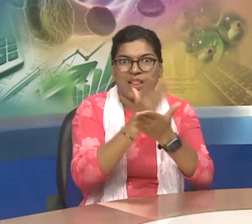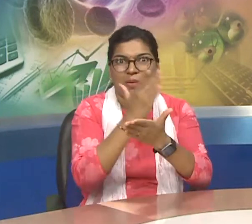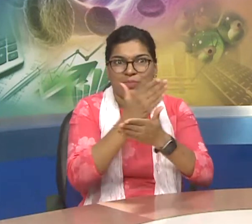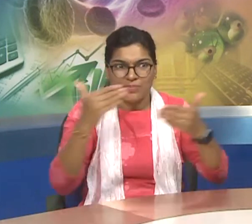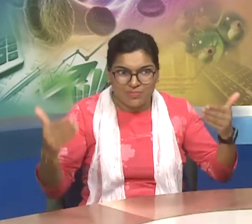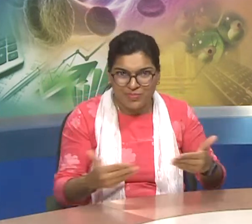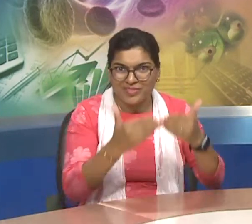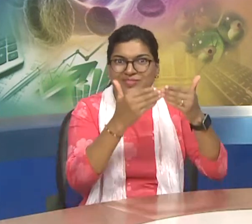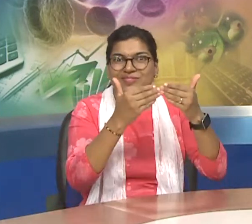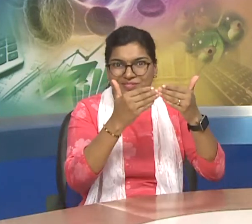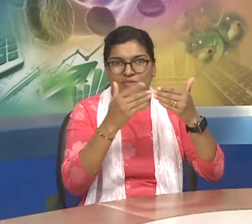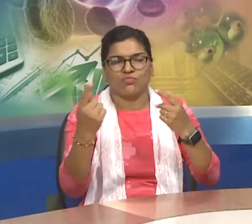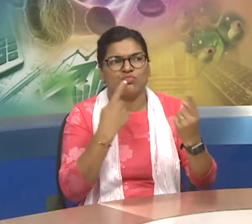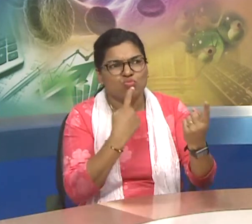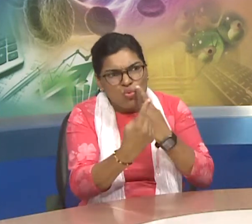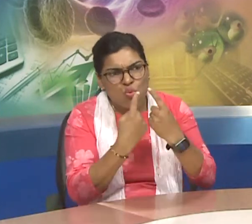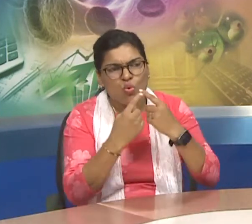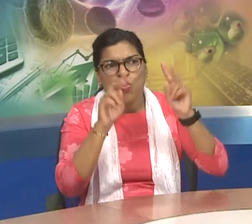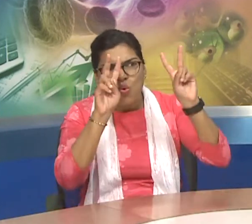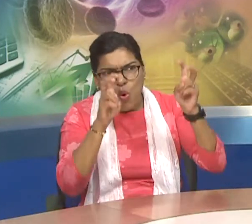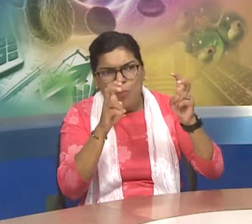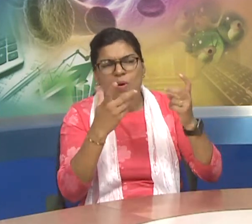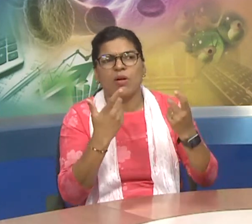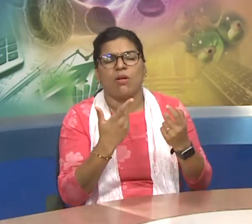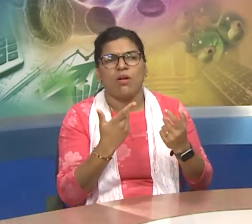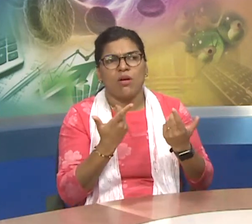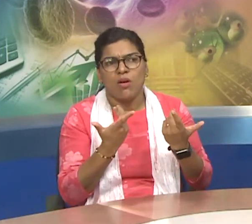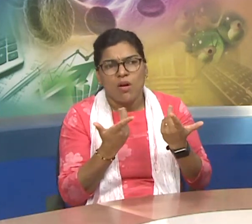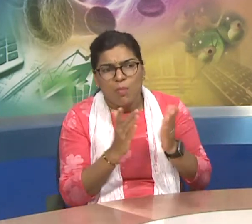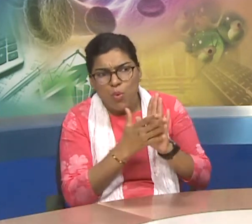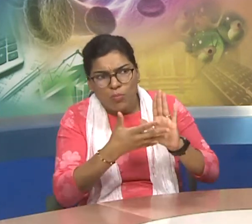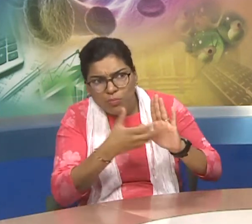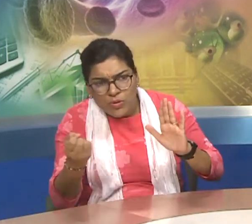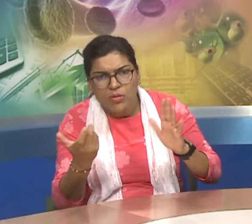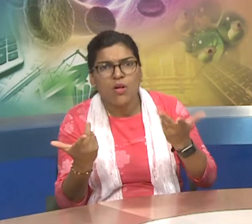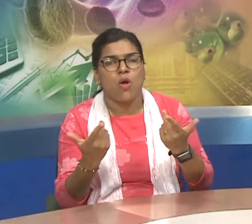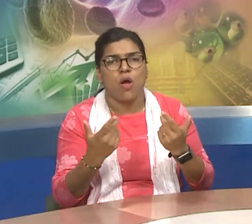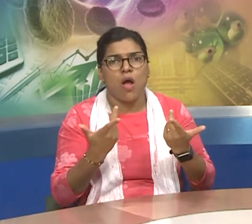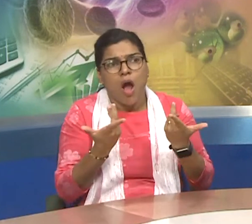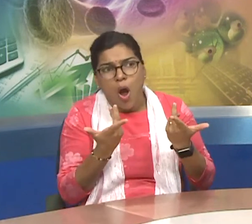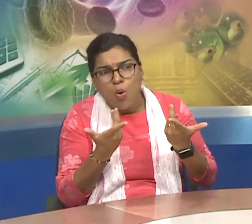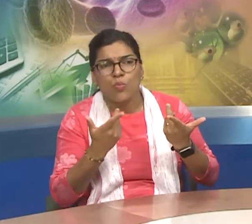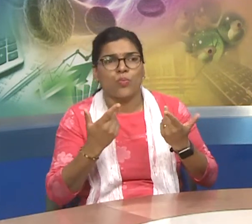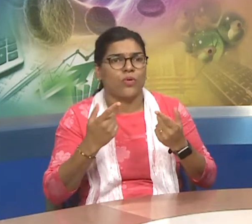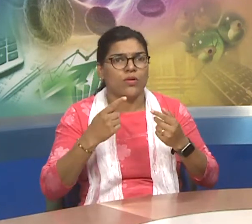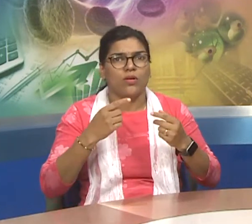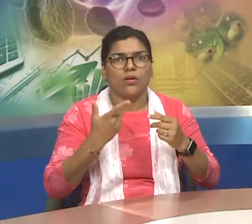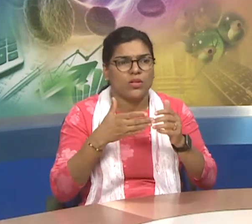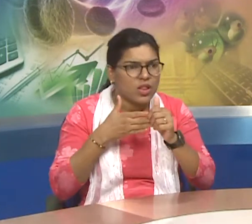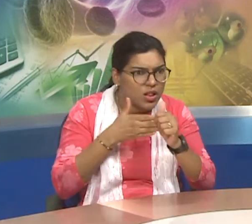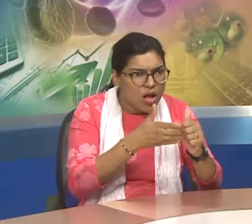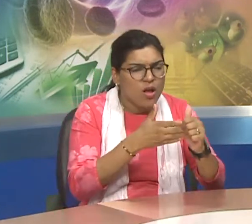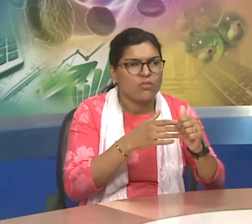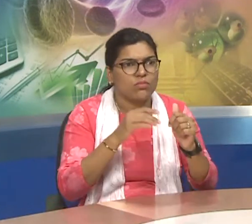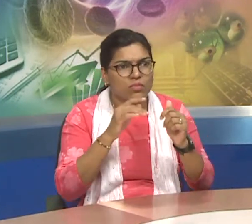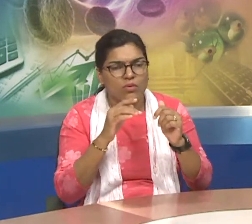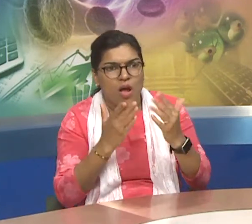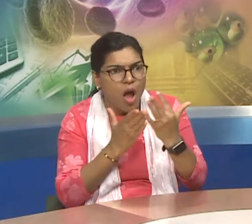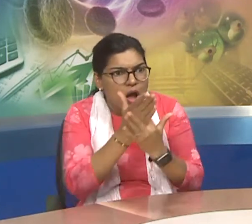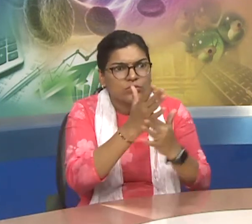play two pivotal roles. Firstly, they serve as a local center. They serve as a local center of